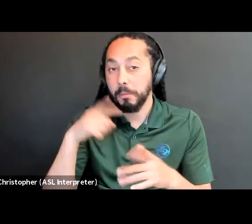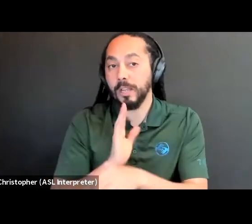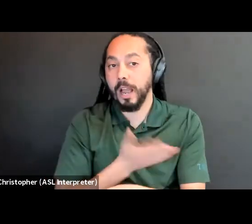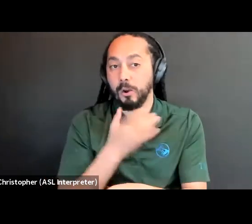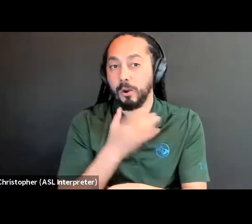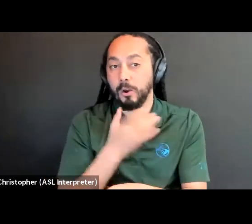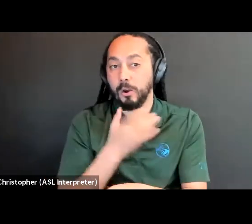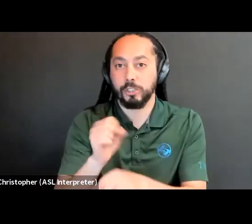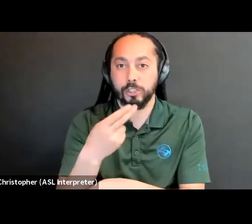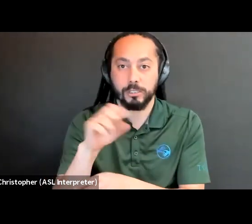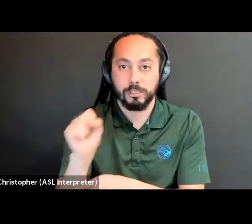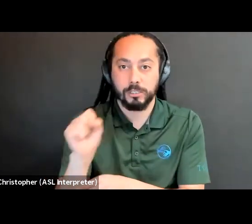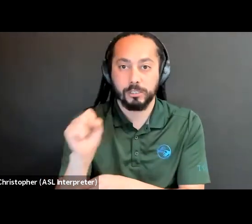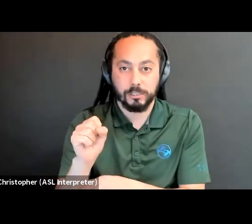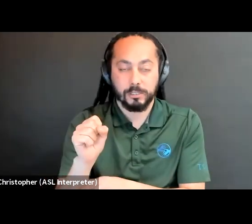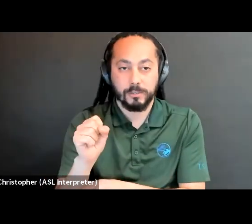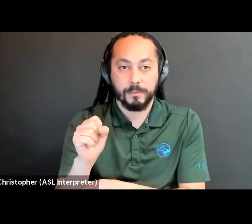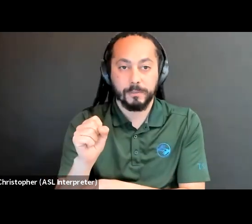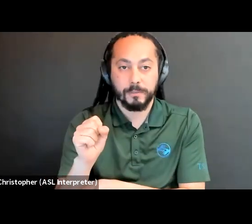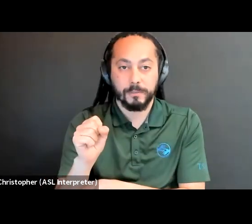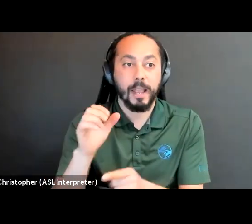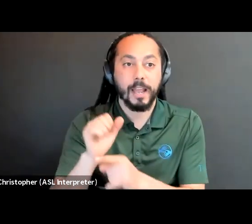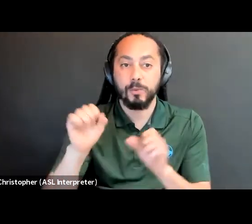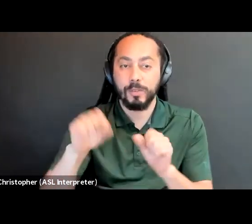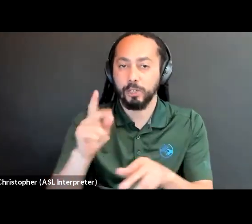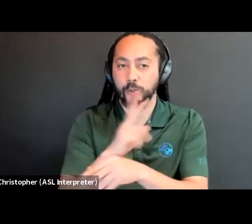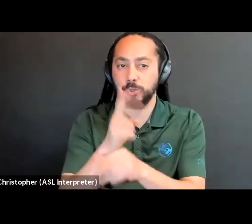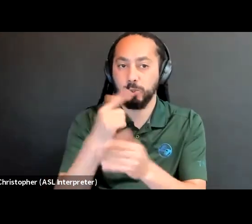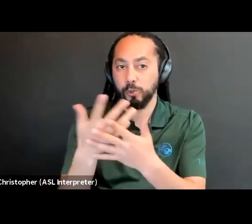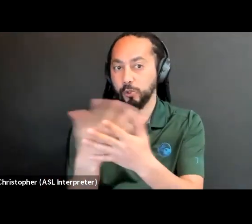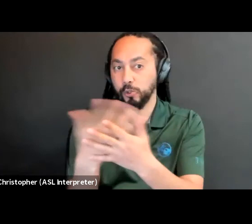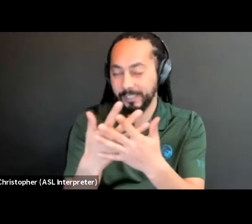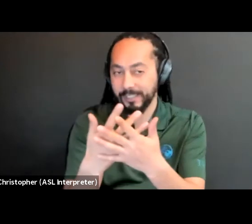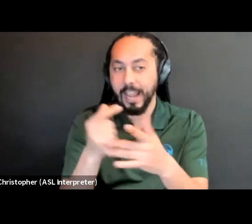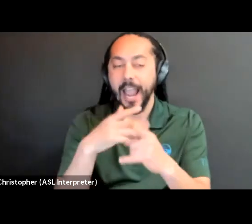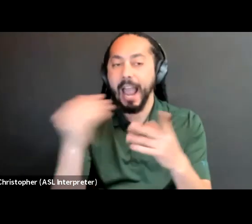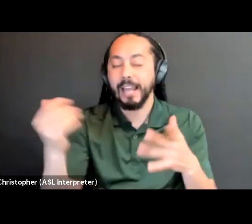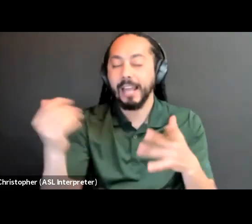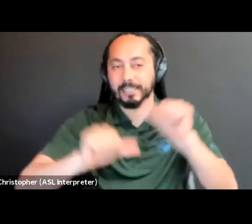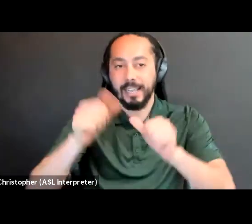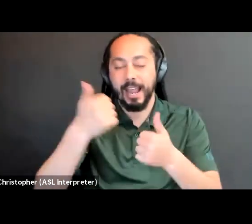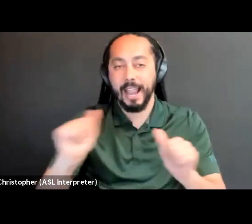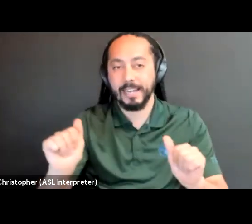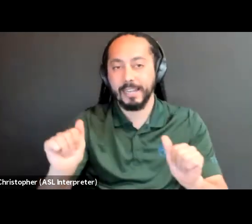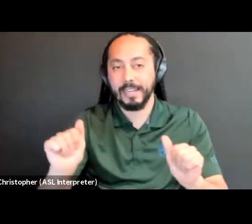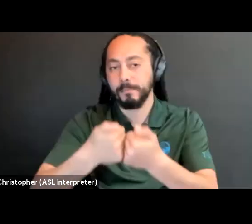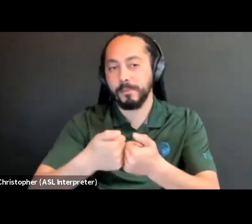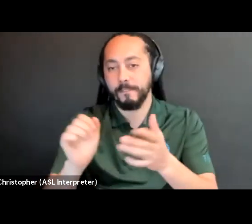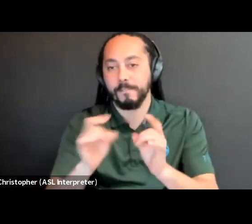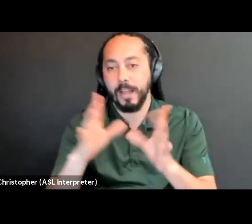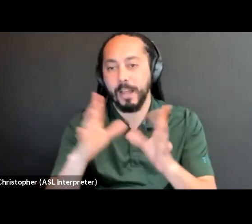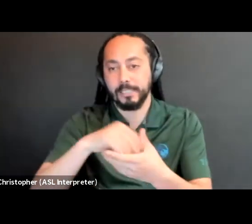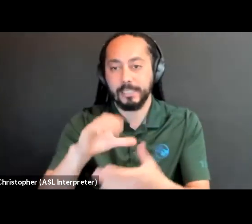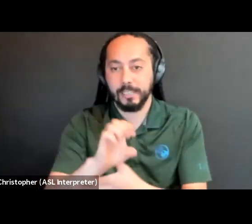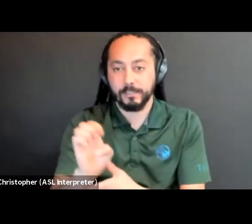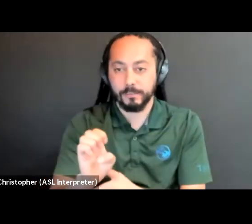your ability to screen for and then assess any intimate partner violence in the case and the relationship